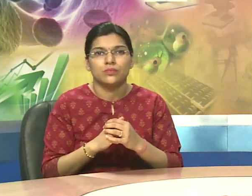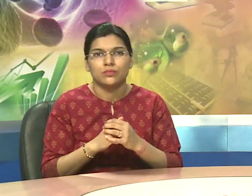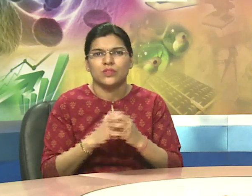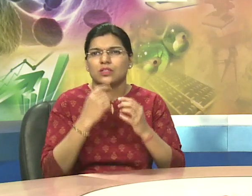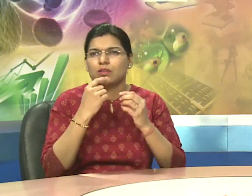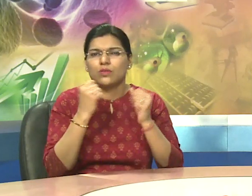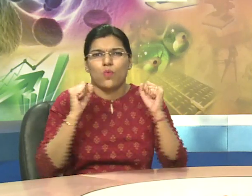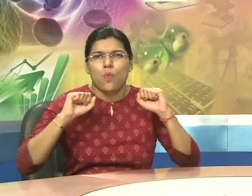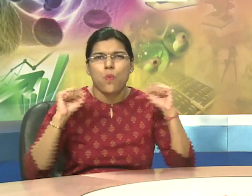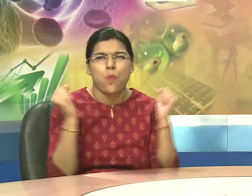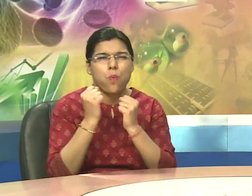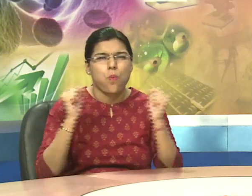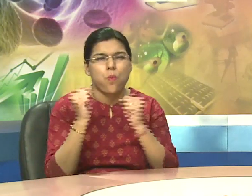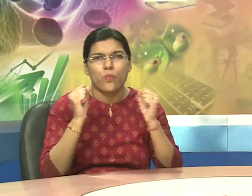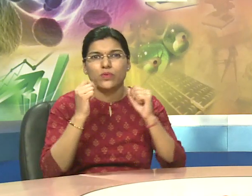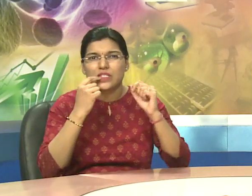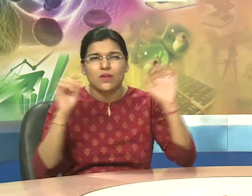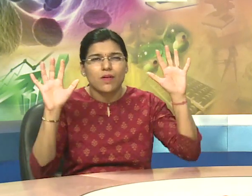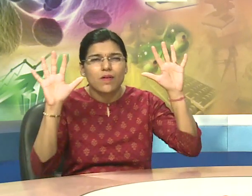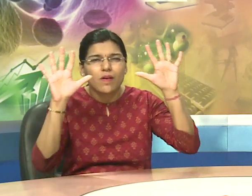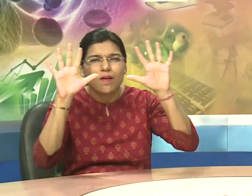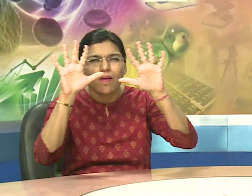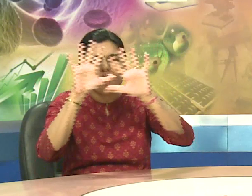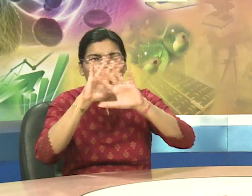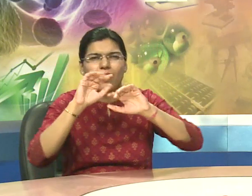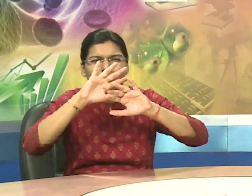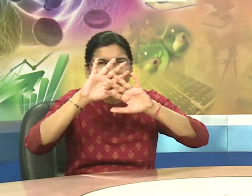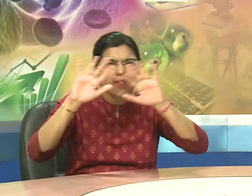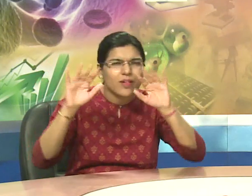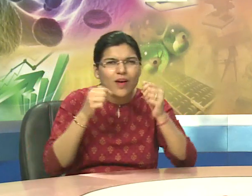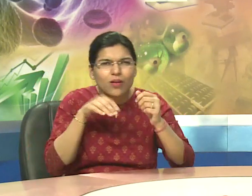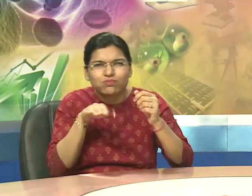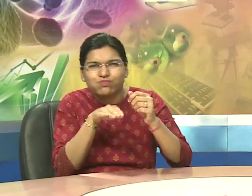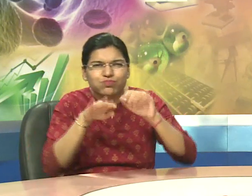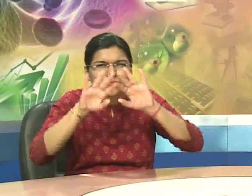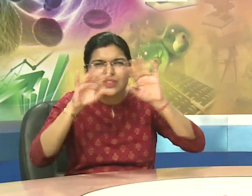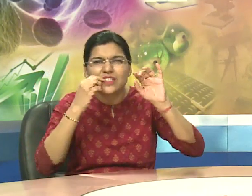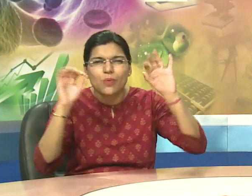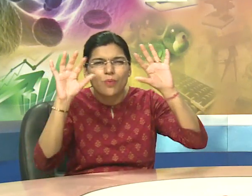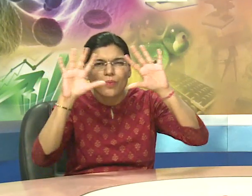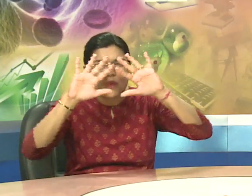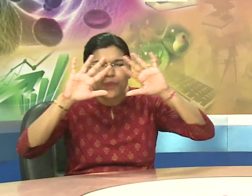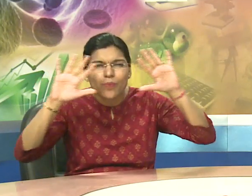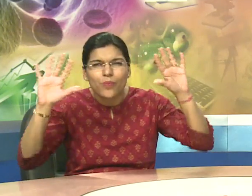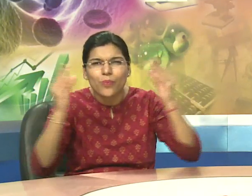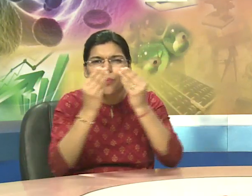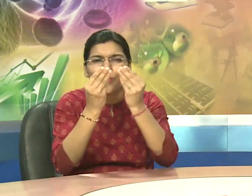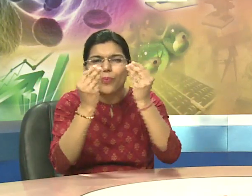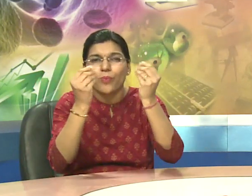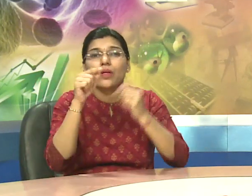38 words, in winter we see fog, in which things